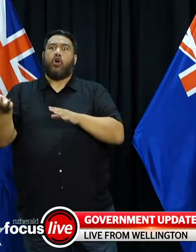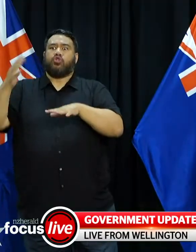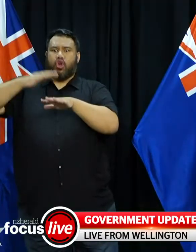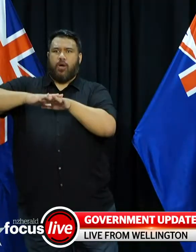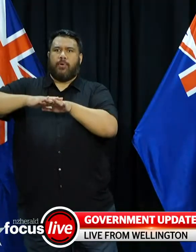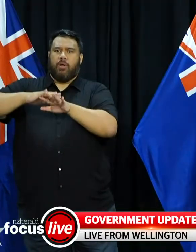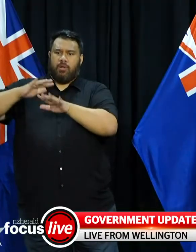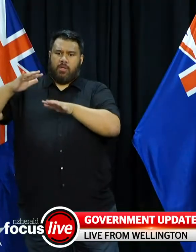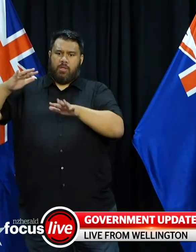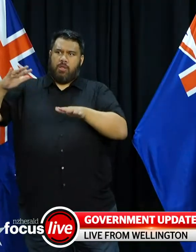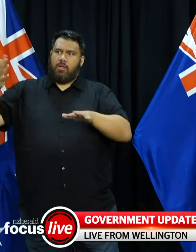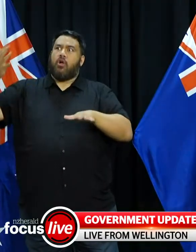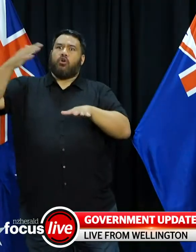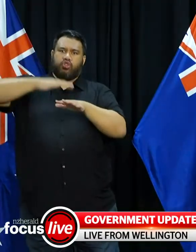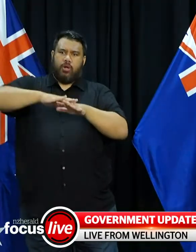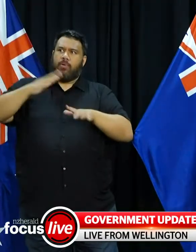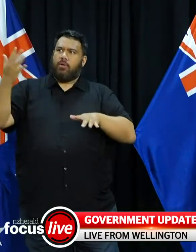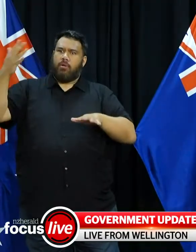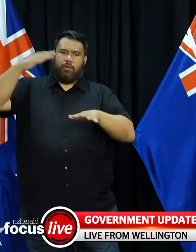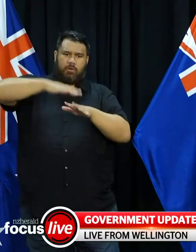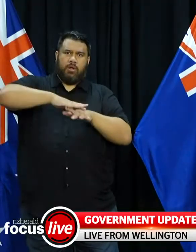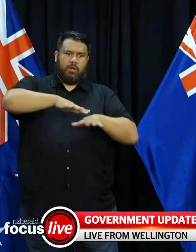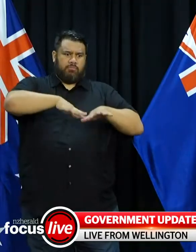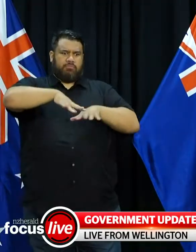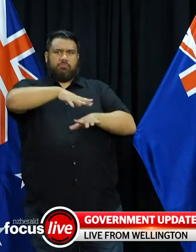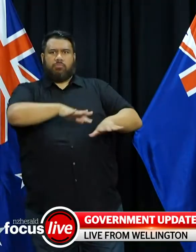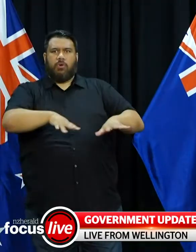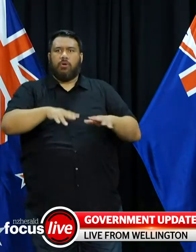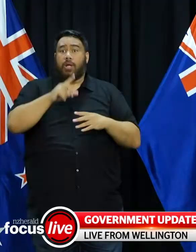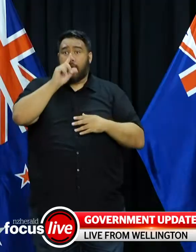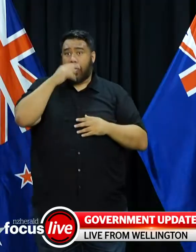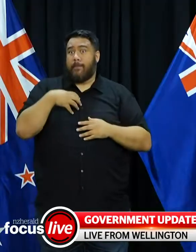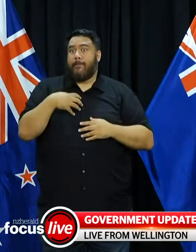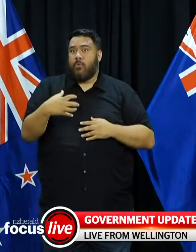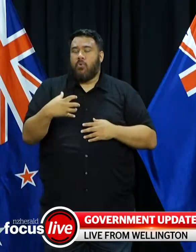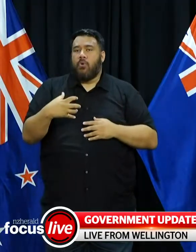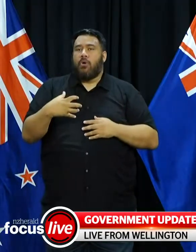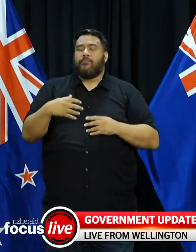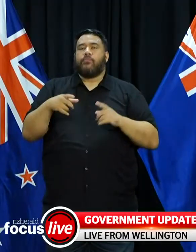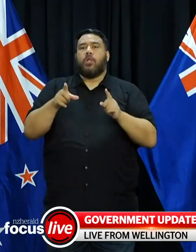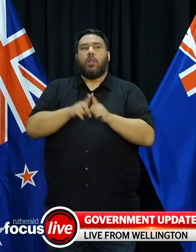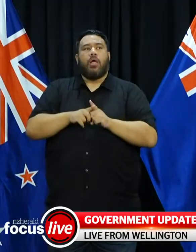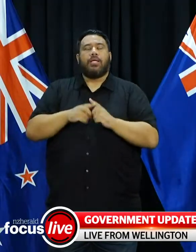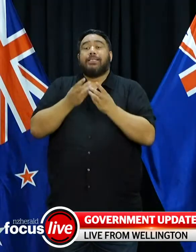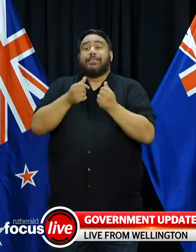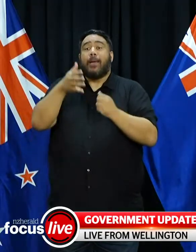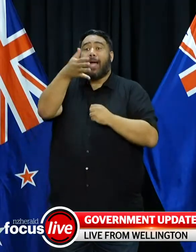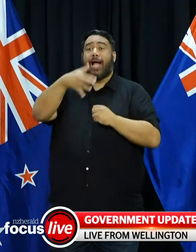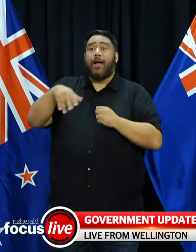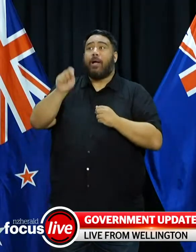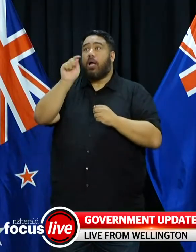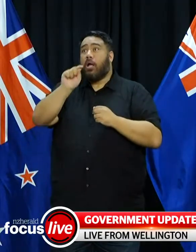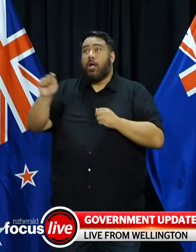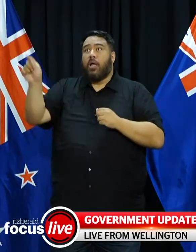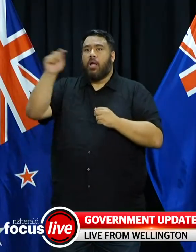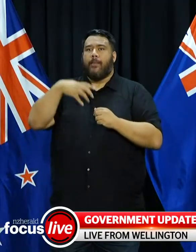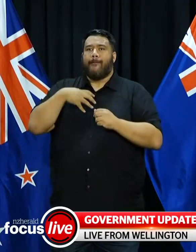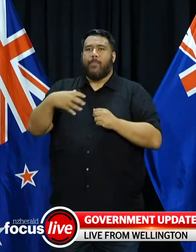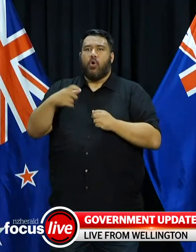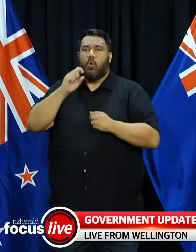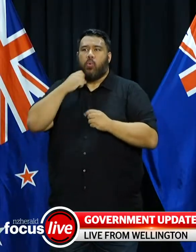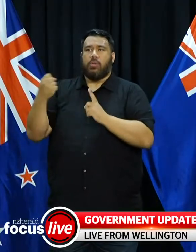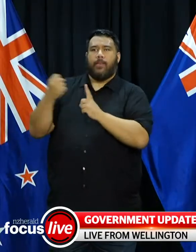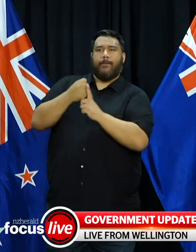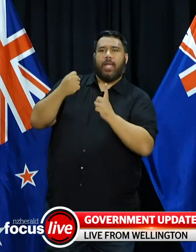energy bouncing around. So for some time, especially harbors that we know are susceptible to this sort of effect, they're going to